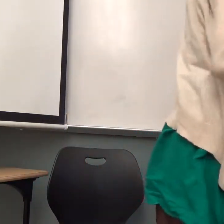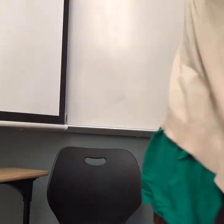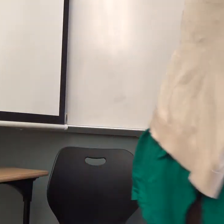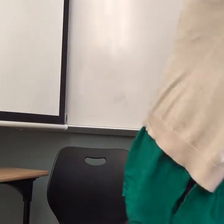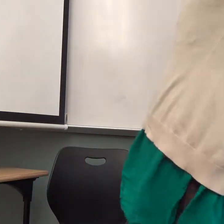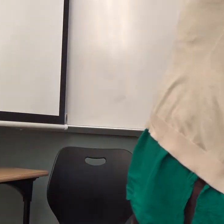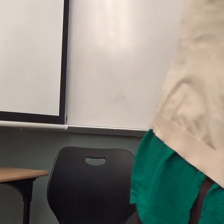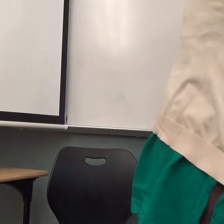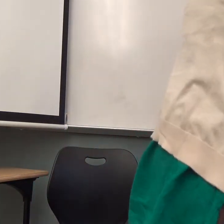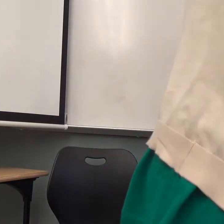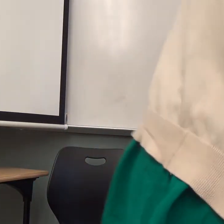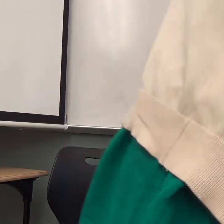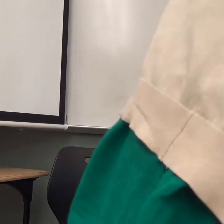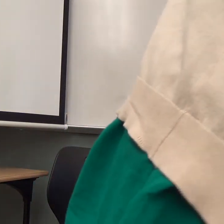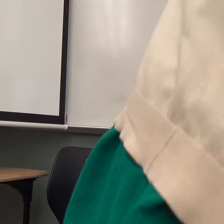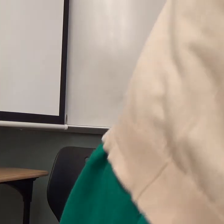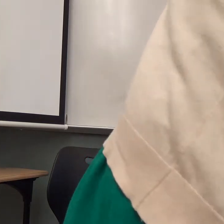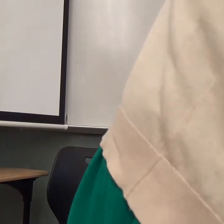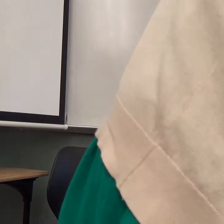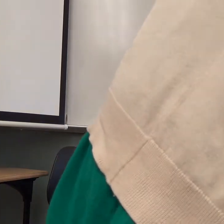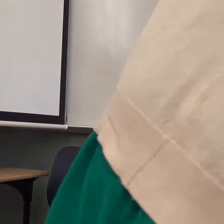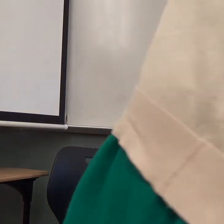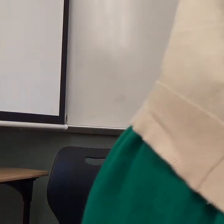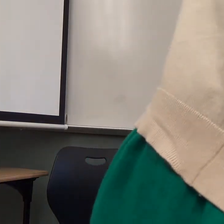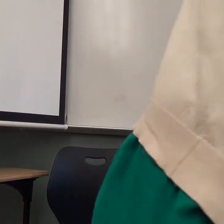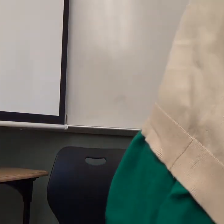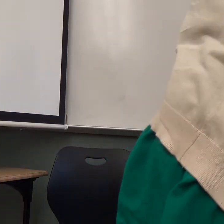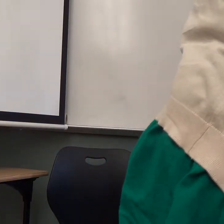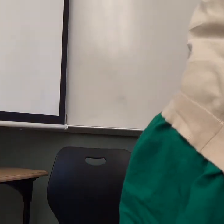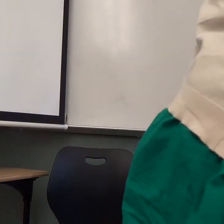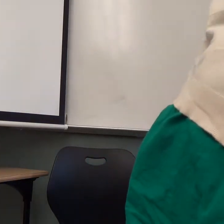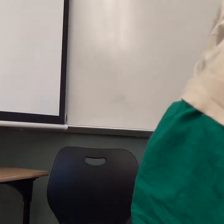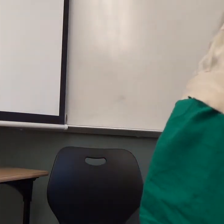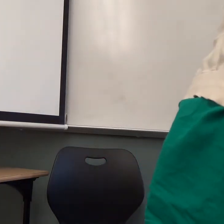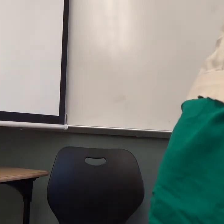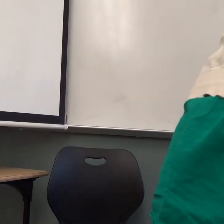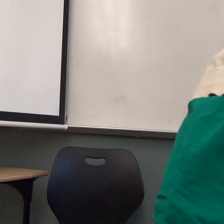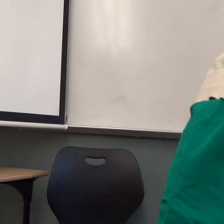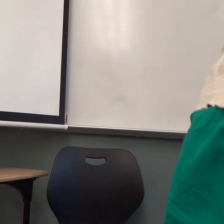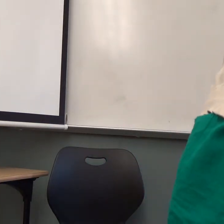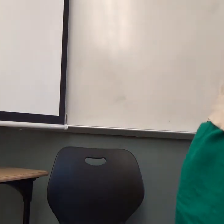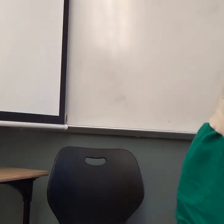Do you have a? This looks more nicer, professional, like, you know. Oh.